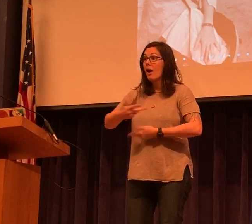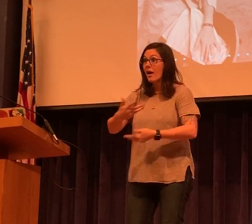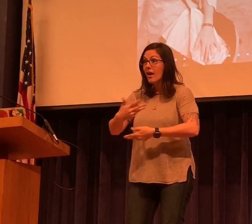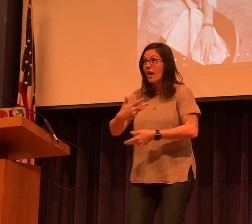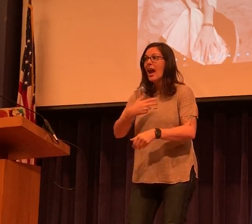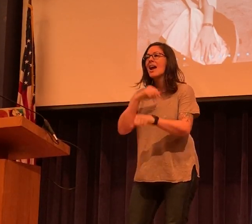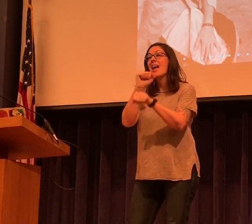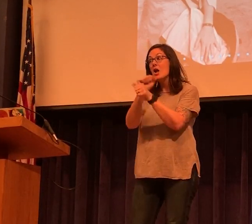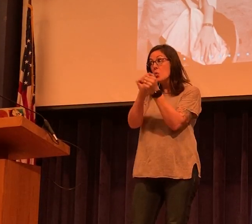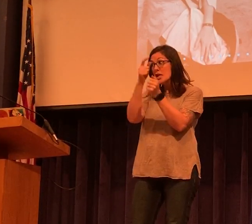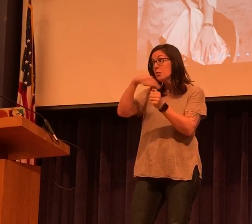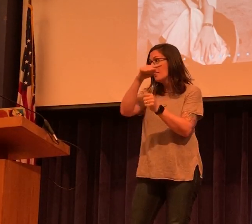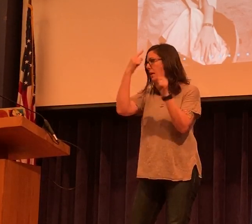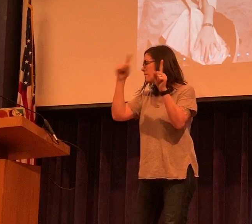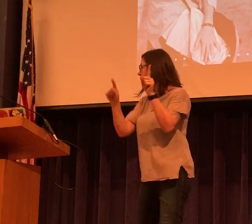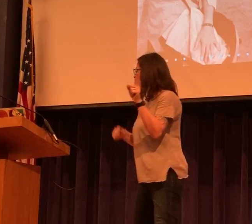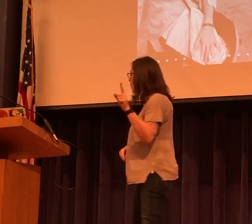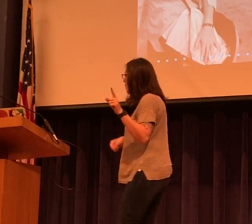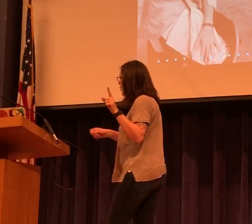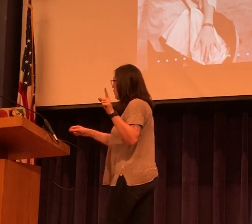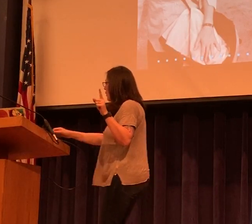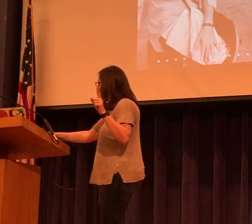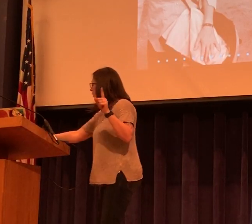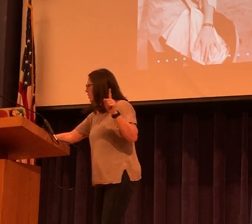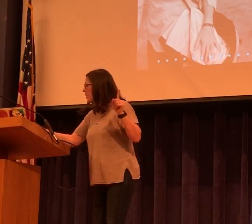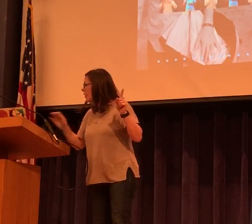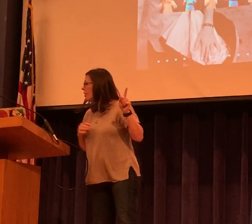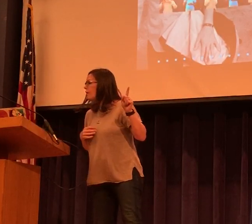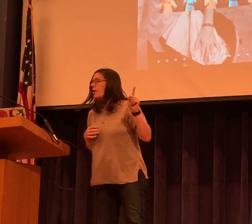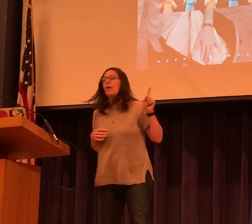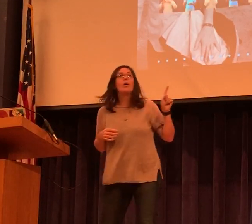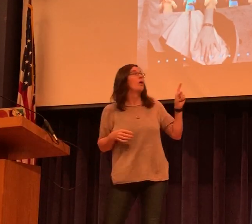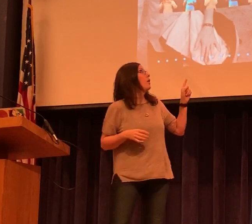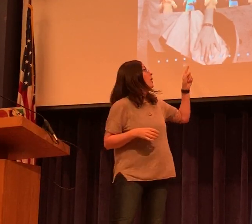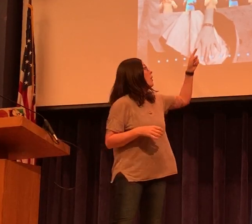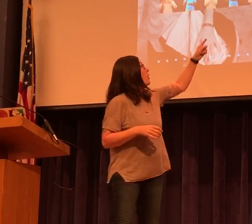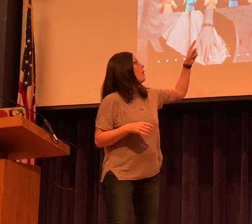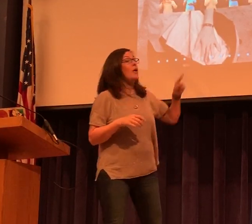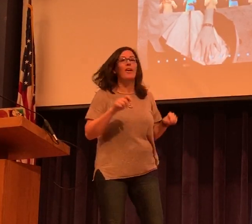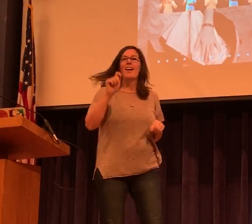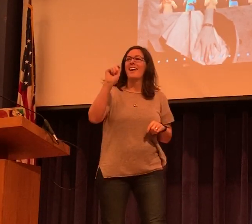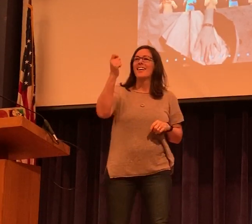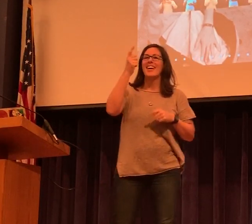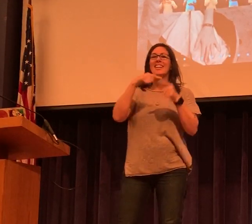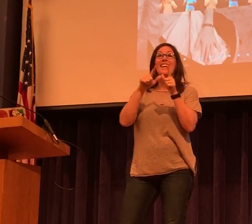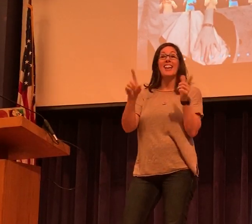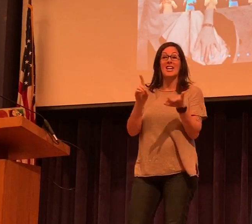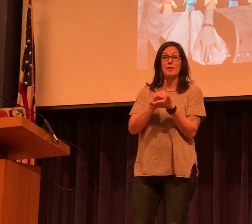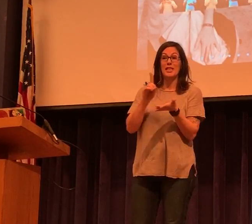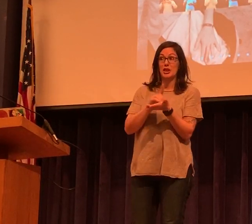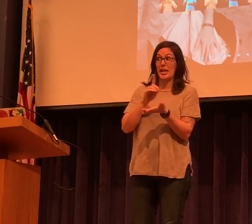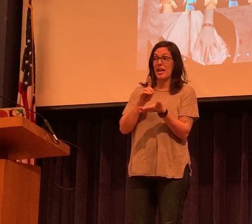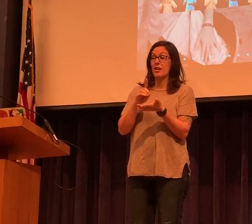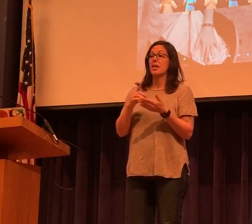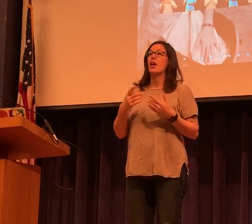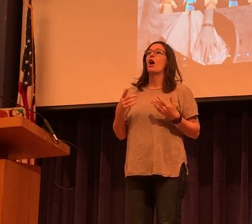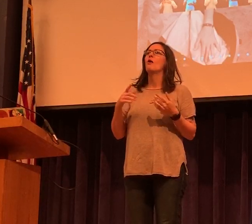a different sign language than we do here in the US. I worked at a school for deaf children on a dictionary project, the Kenyan Sign